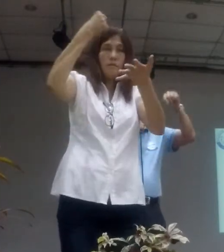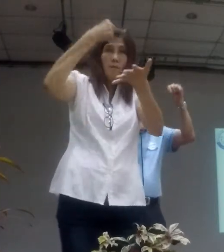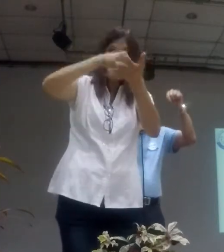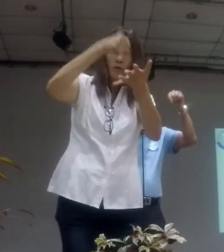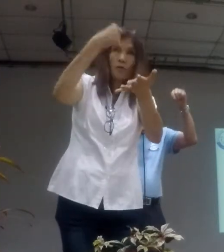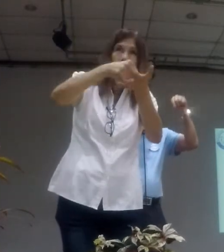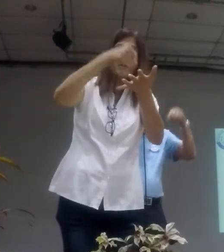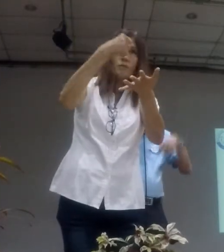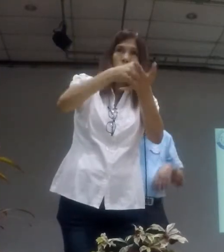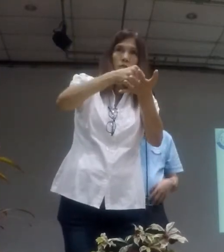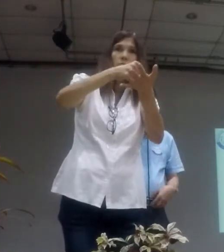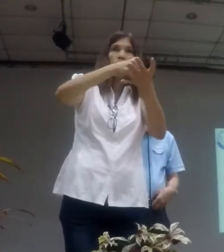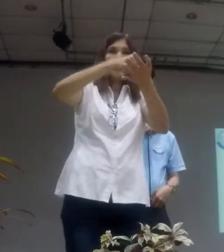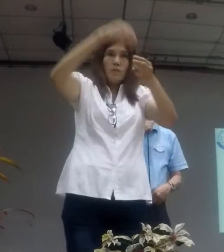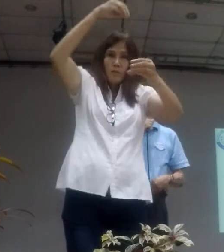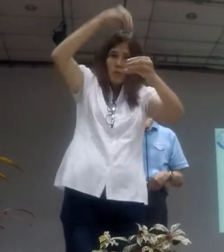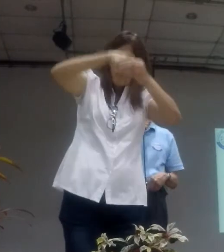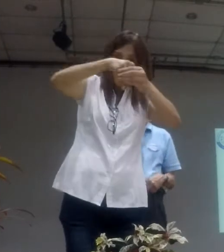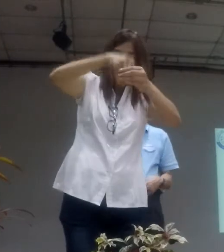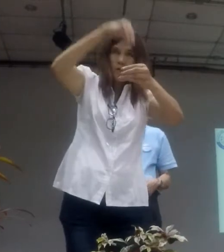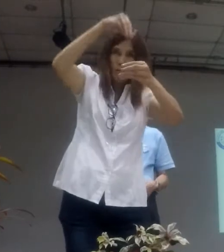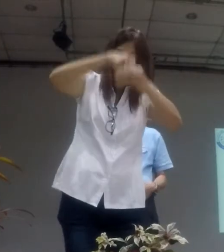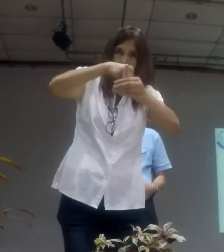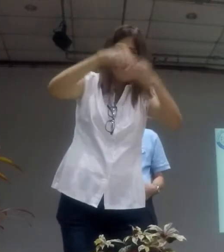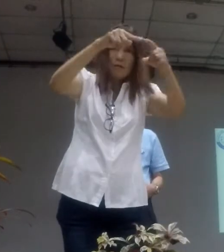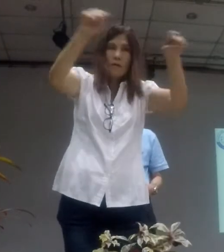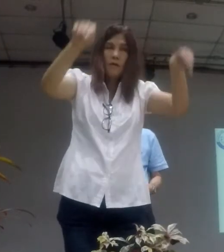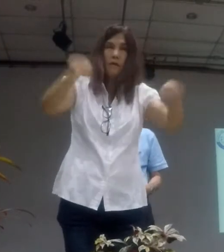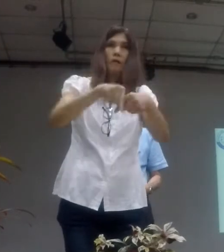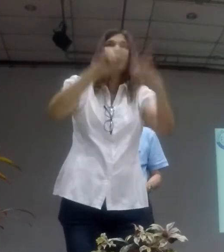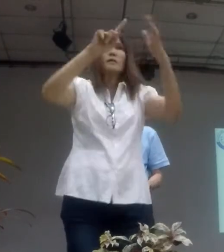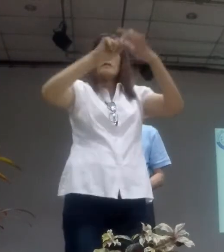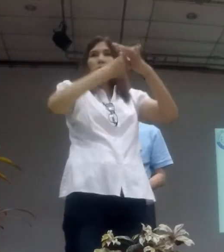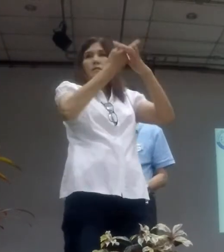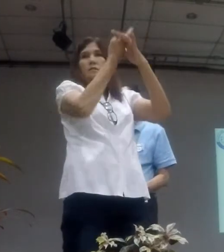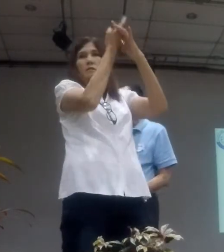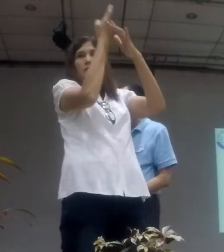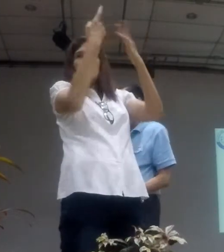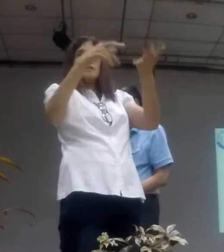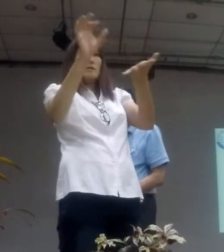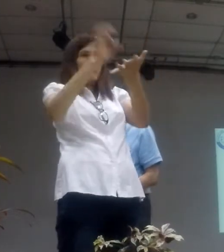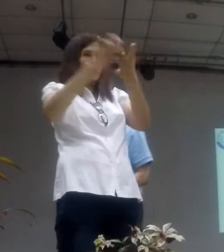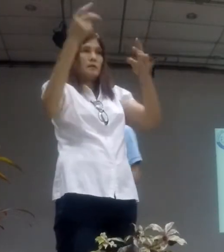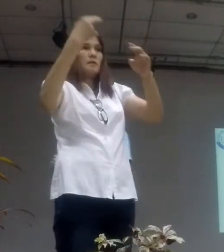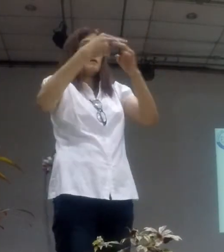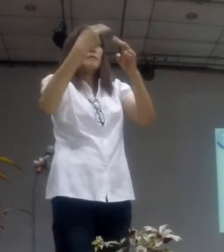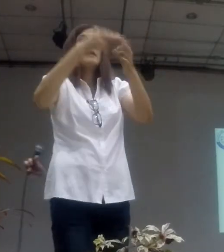ballot inside the yellow box. Okay? So you can start casting your ballots now.